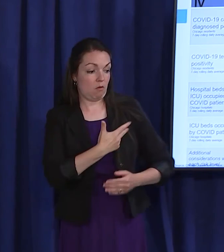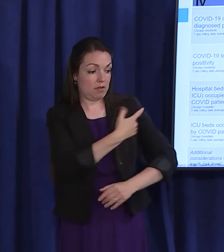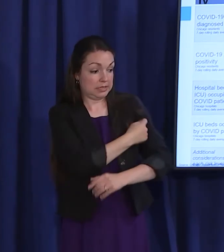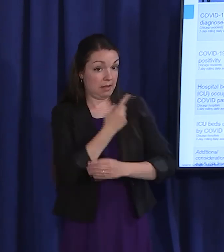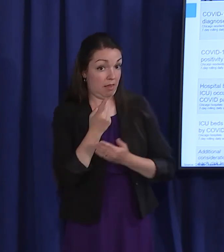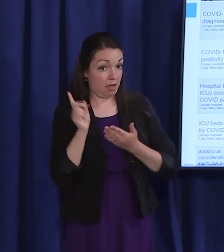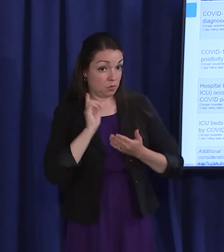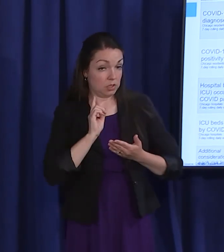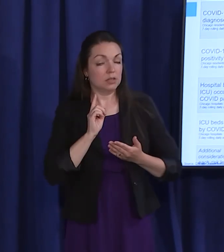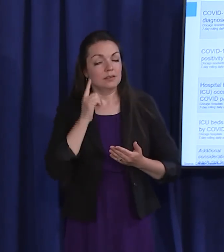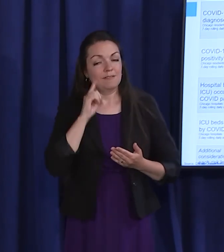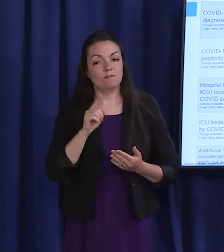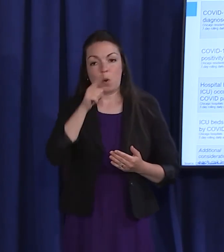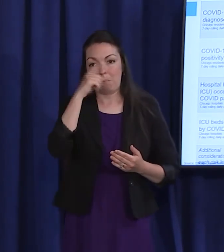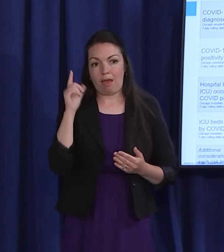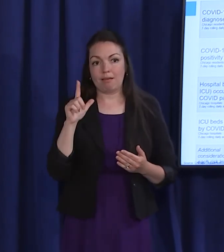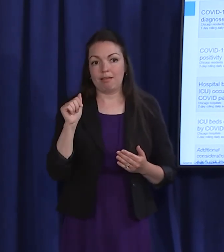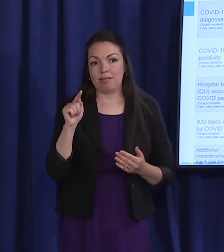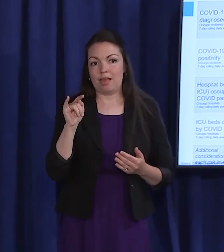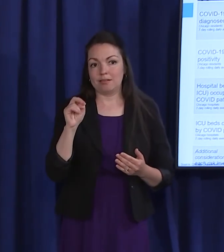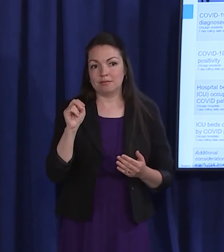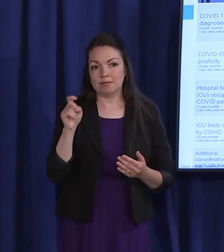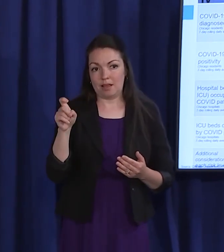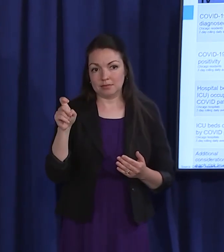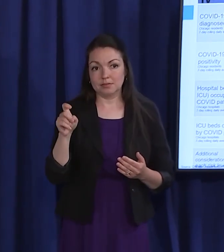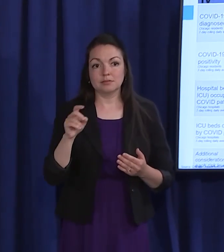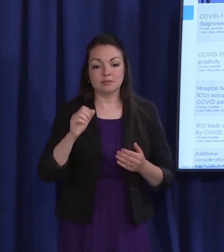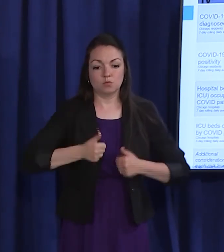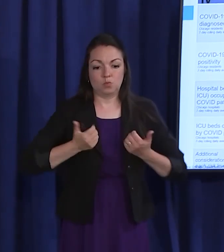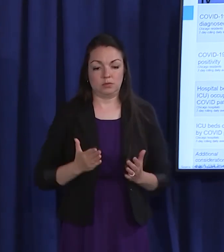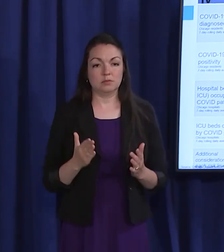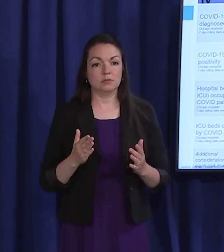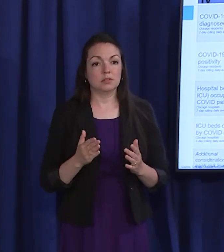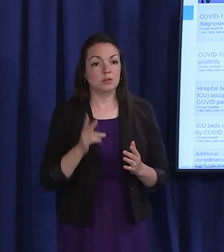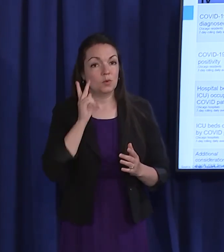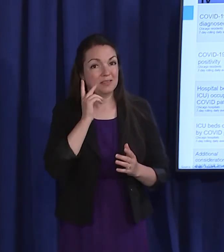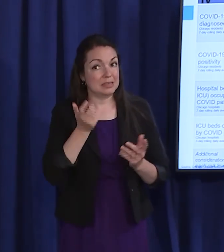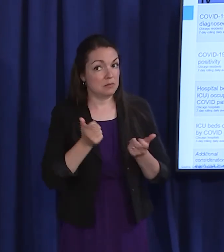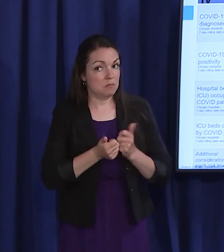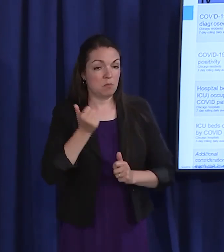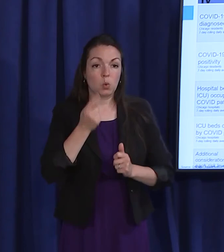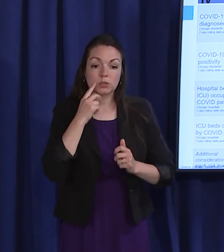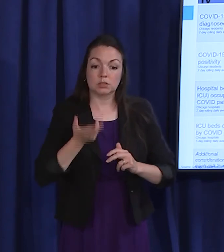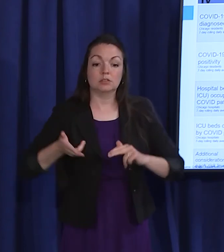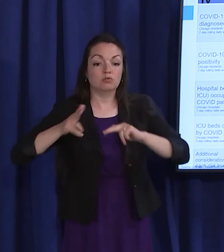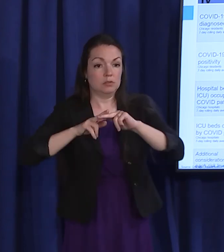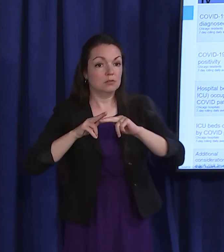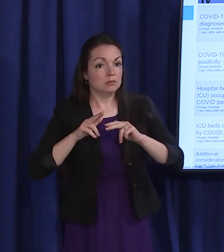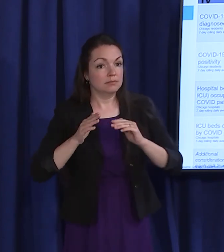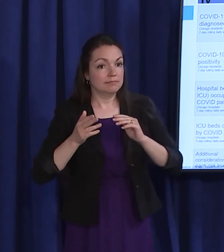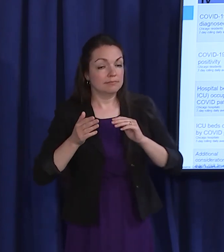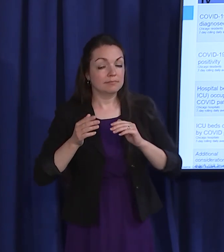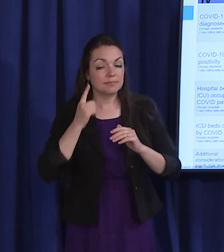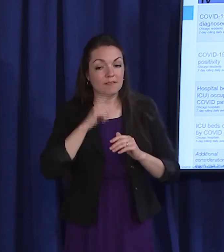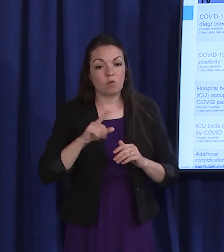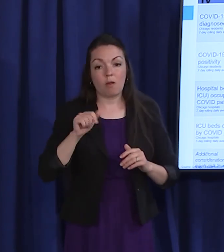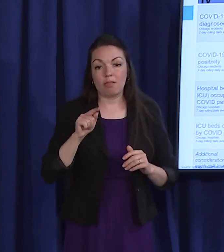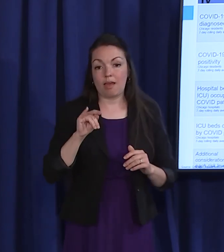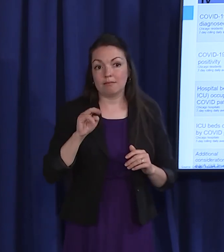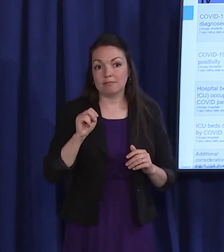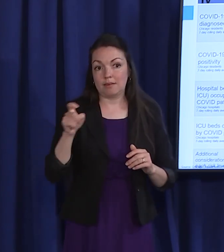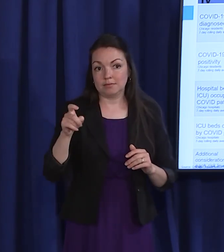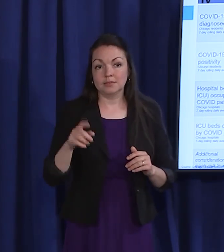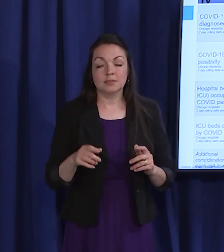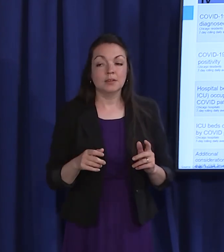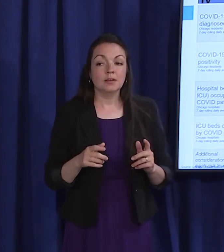week went to Black and Latinx residents. And we've been seeing the biggest increases in Latinx especially, but in Black residents too. And